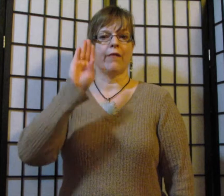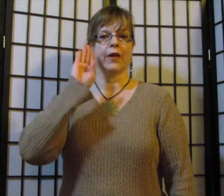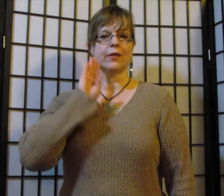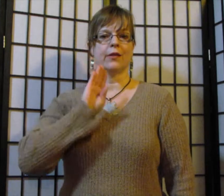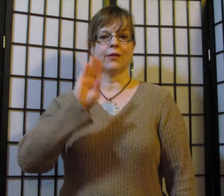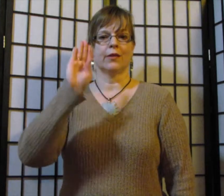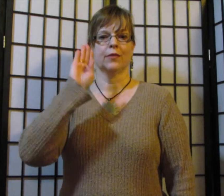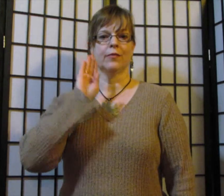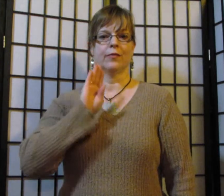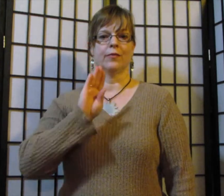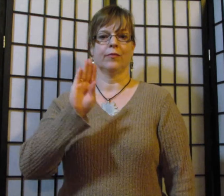Breakfast.